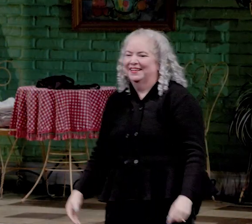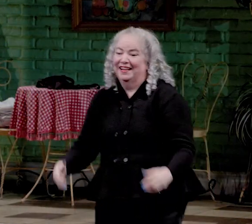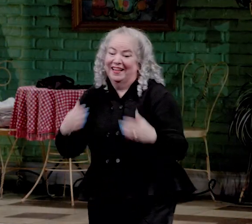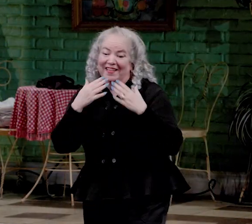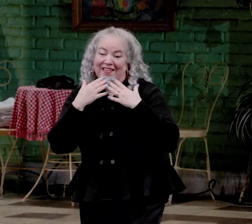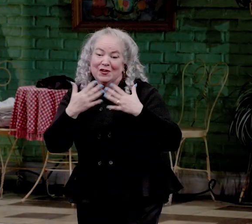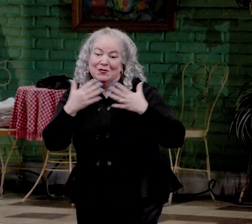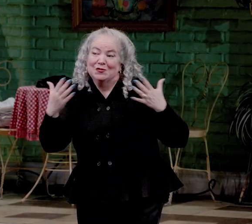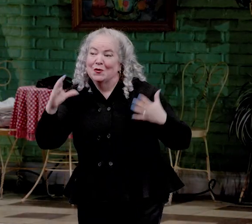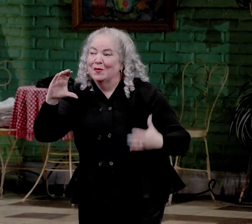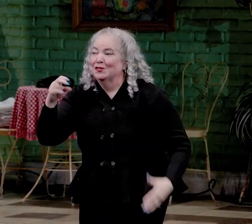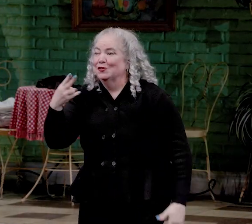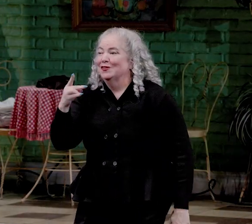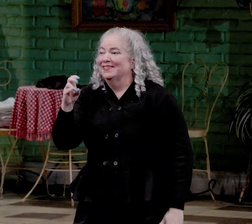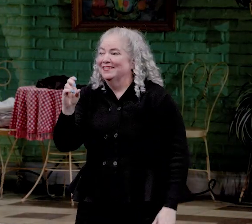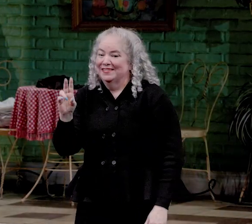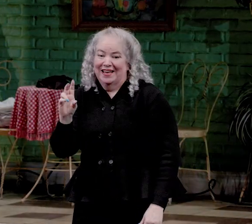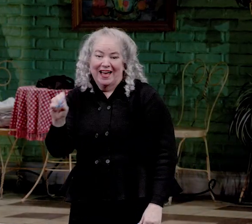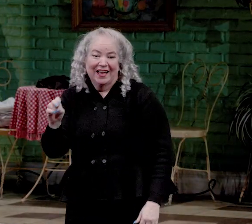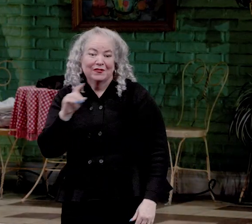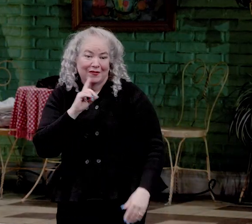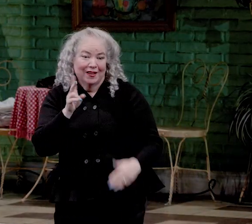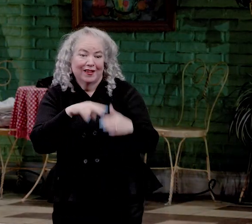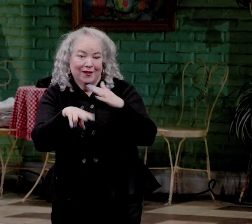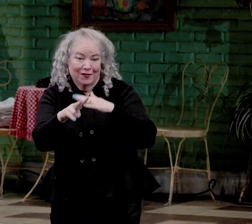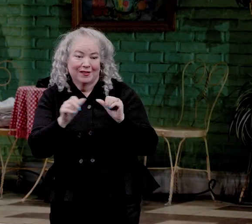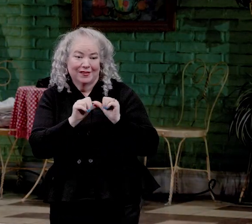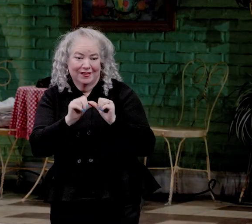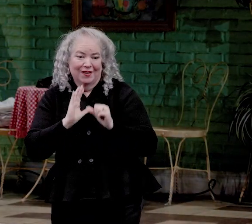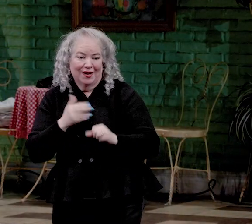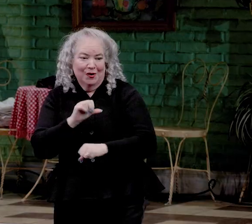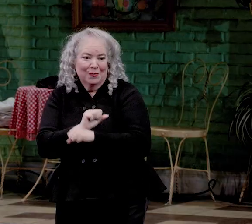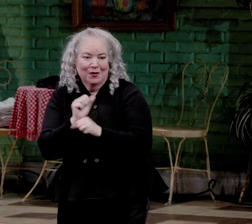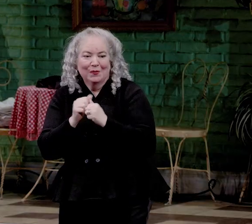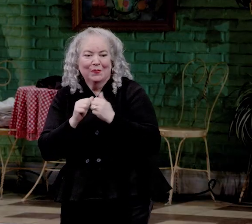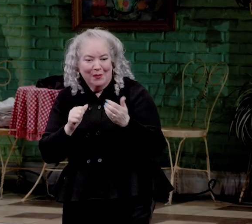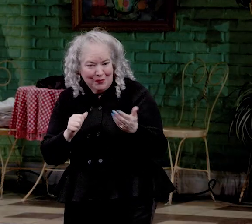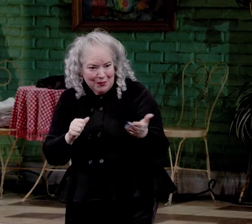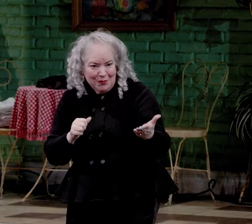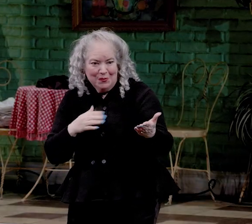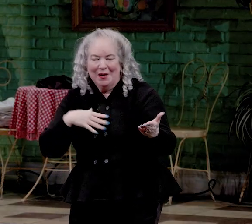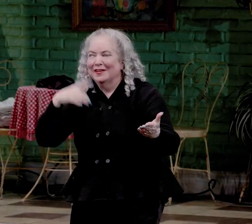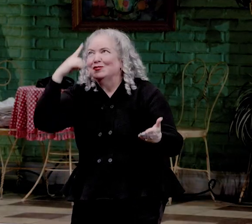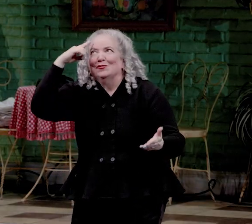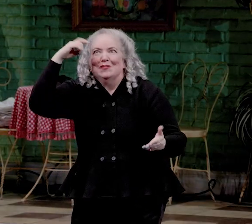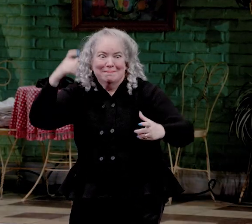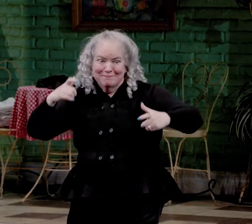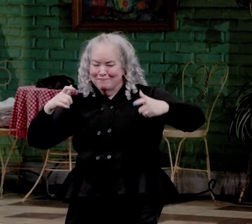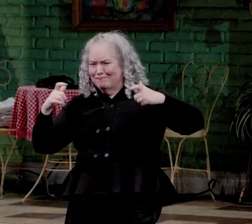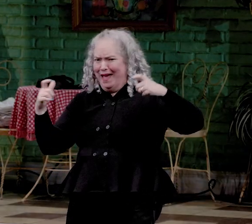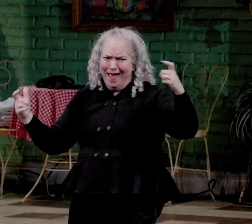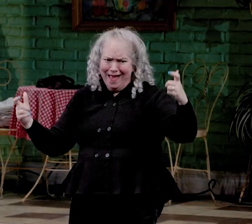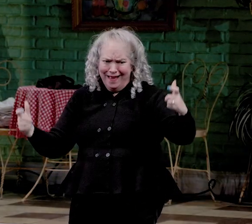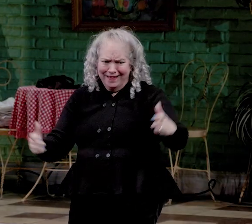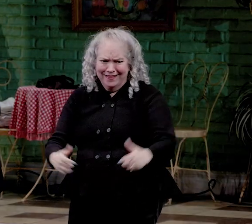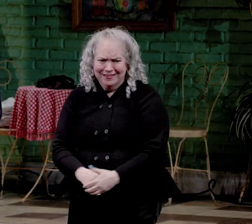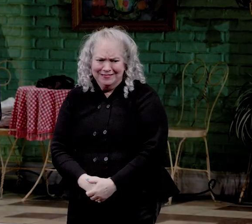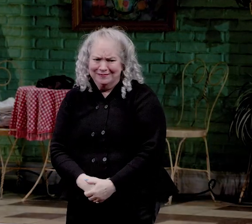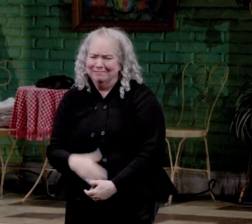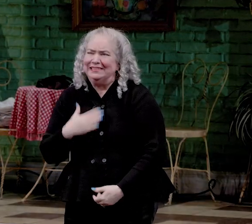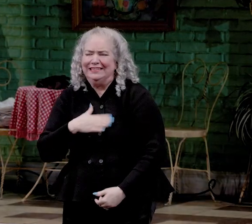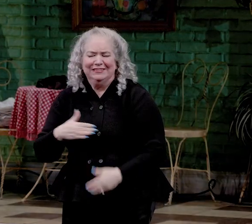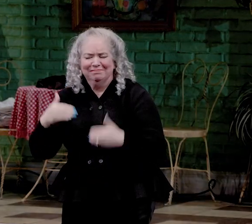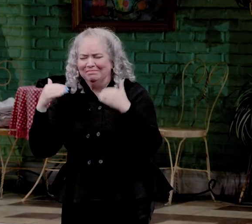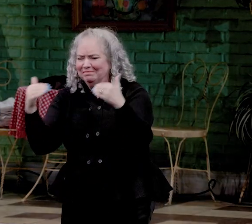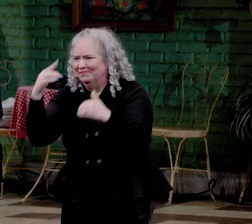Thank you so much, Kristen. We so look forward to continuing our work with you, and dream big.